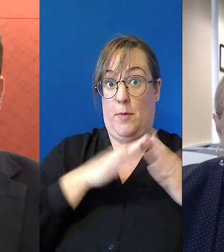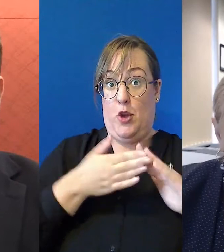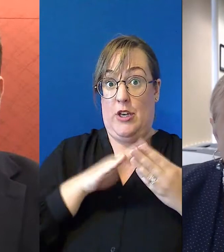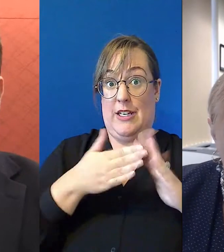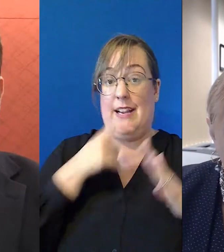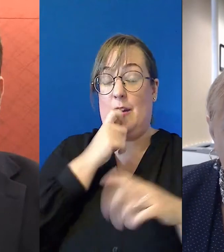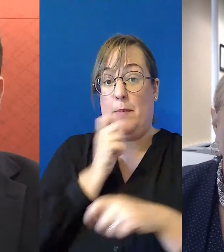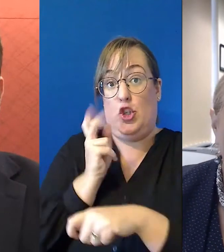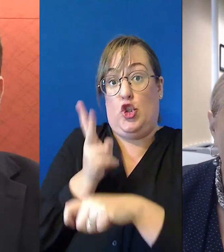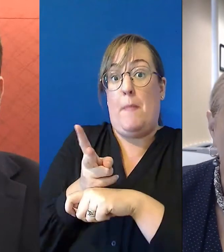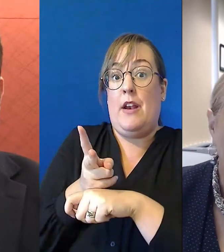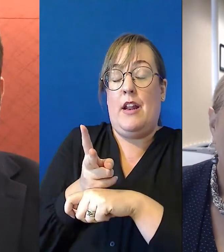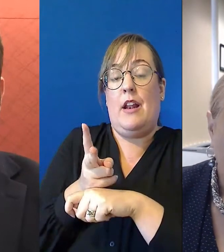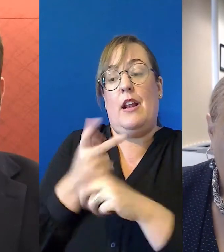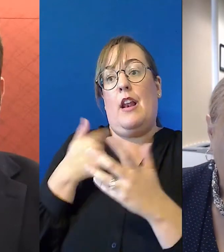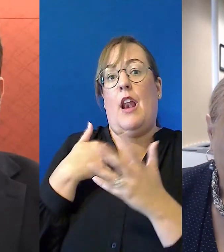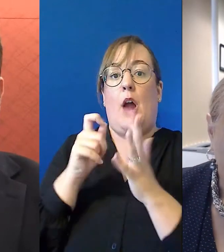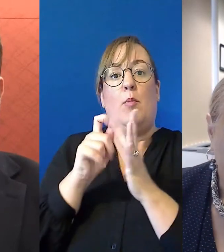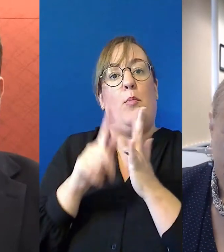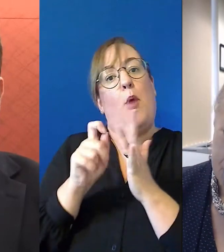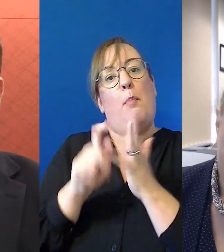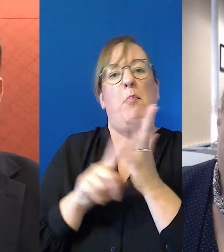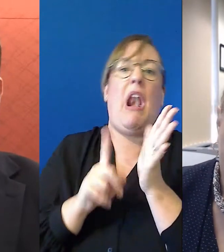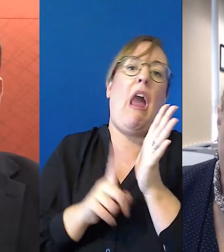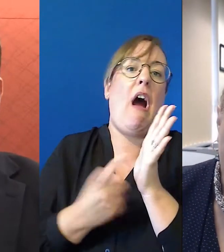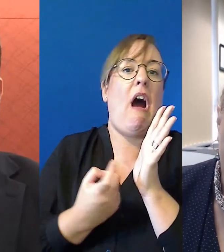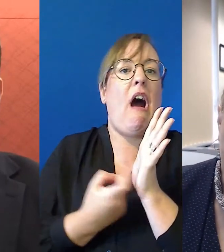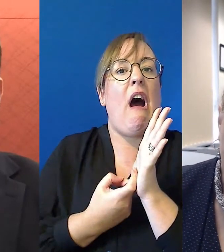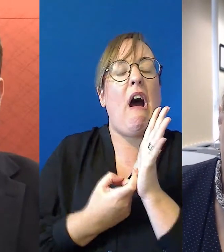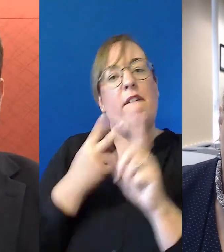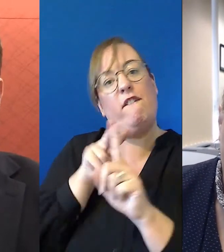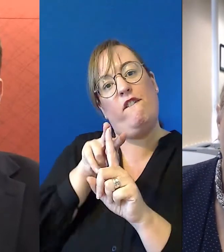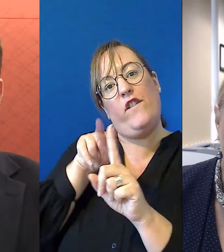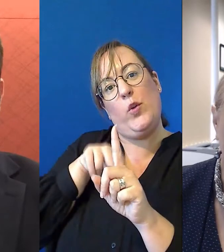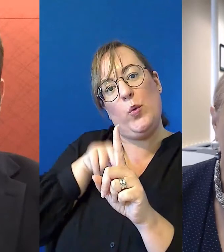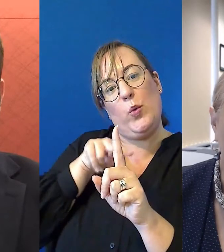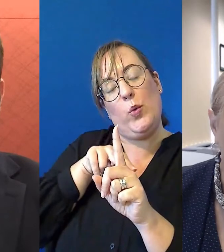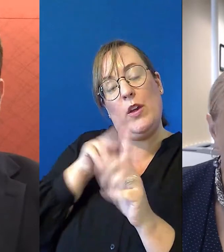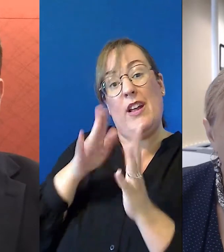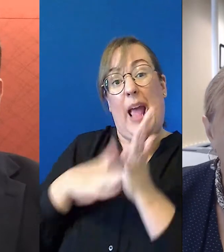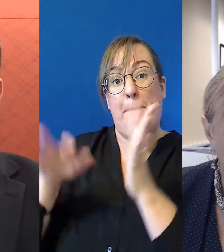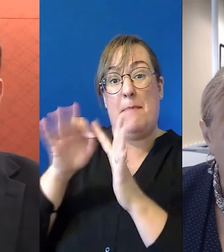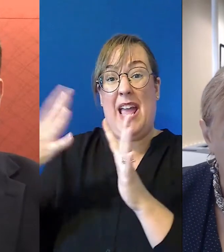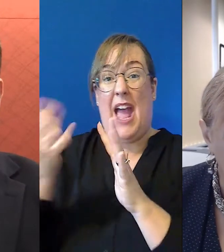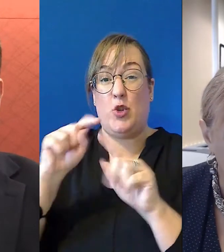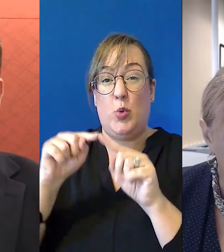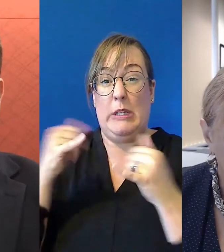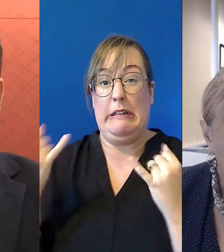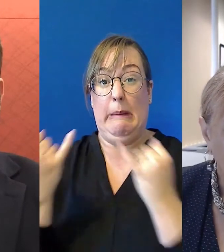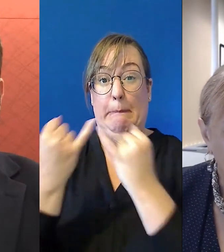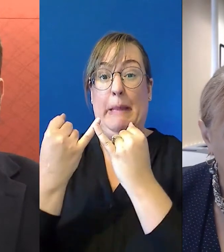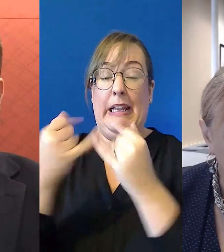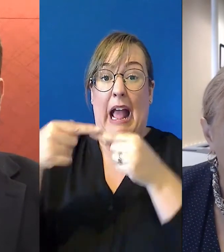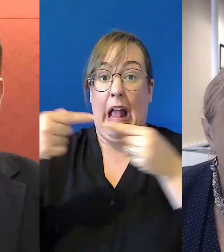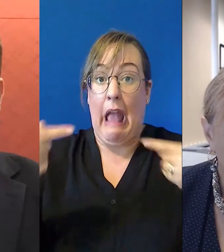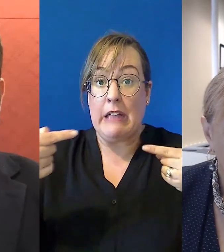so popularist views. That can be really hard to compete with sometimes, but nevertheless,